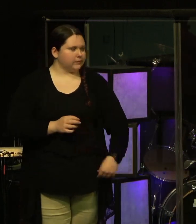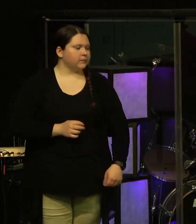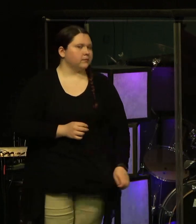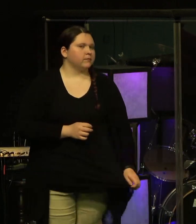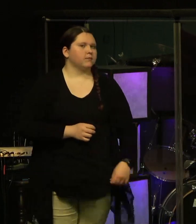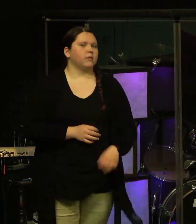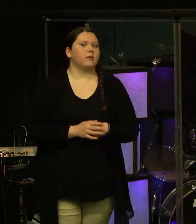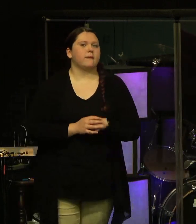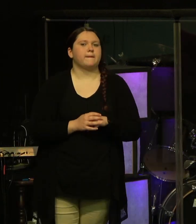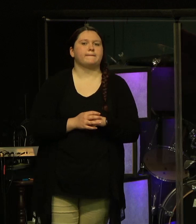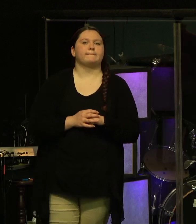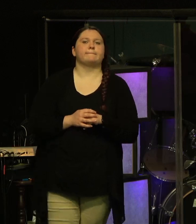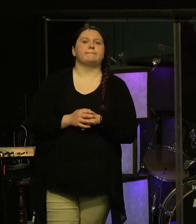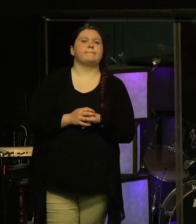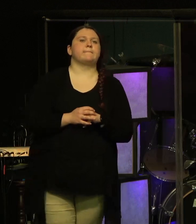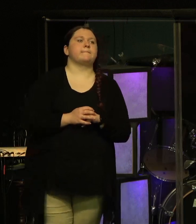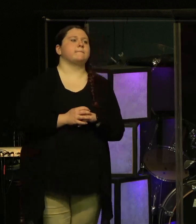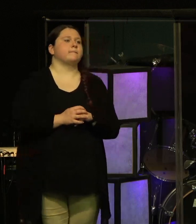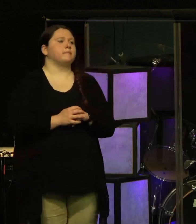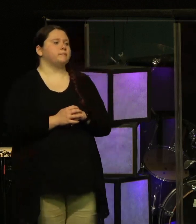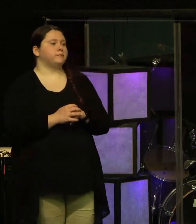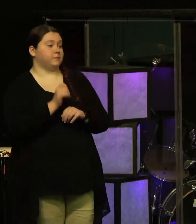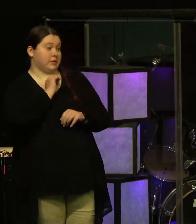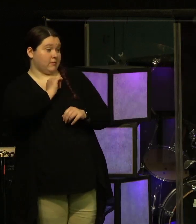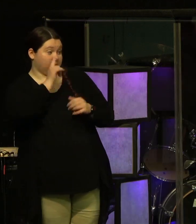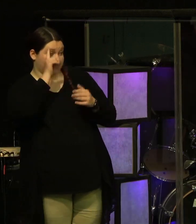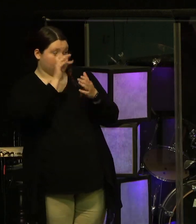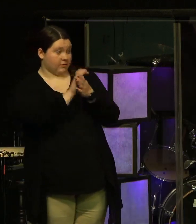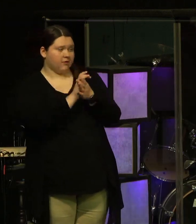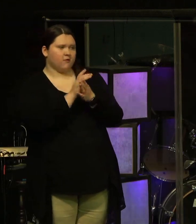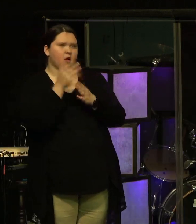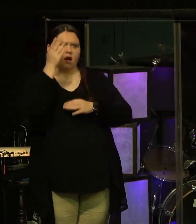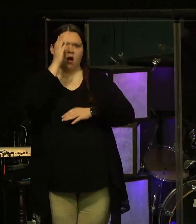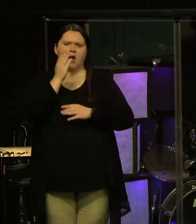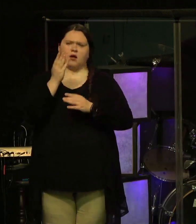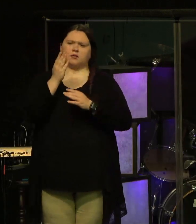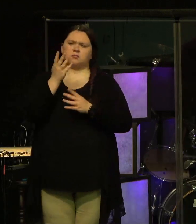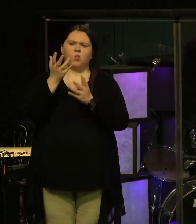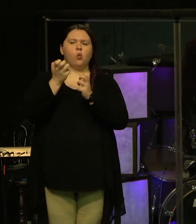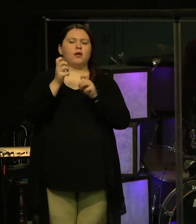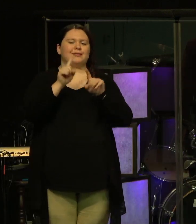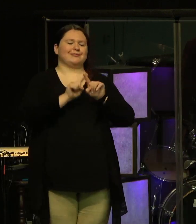I believe that God intended something different.